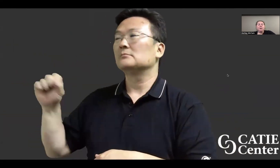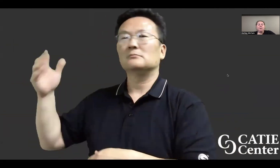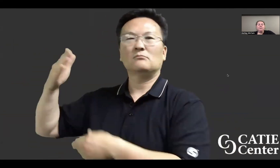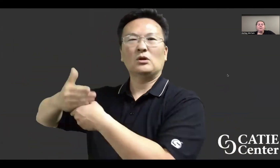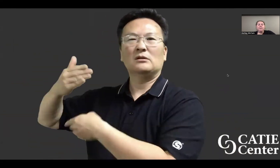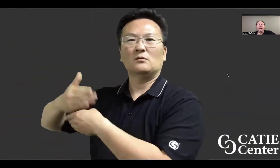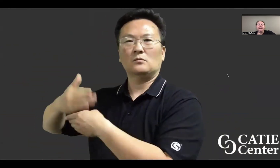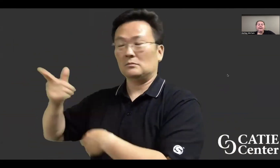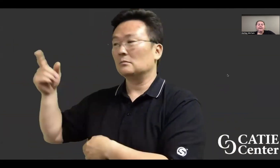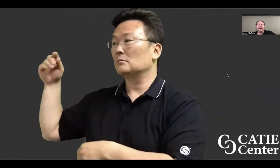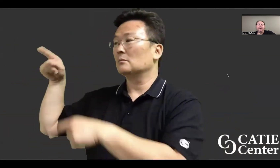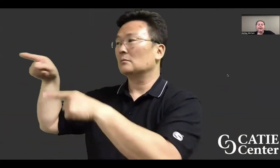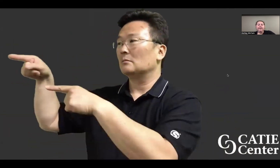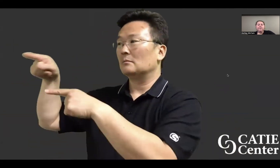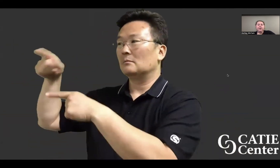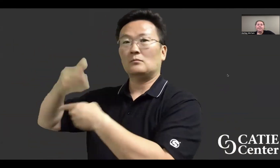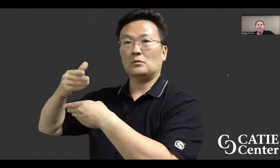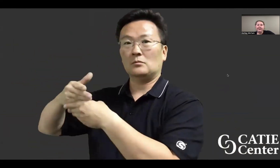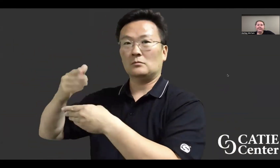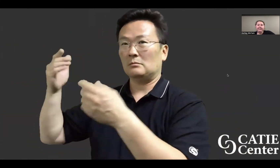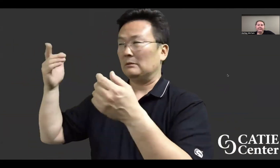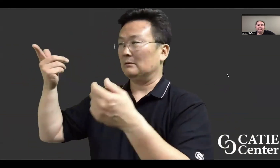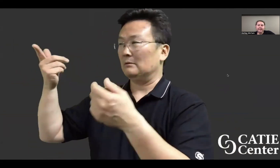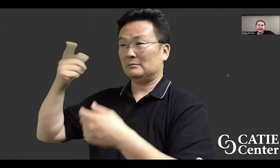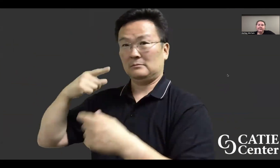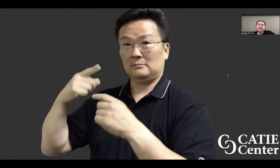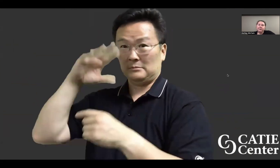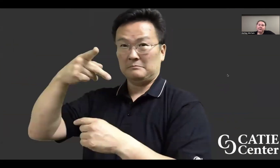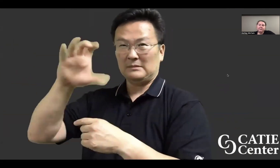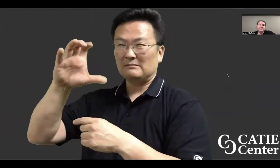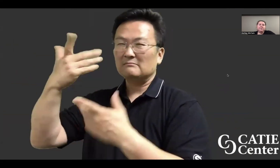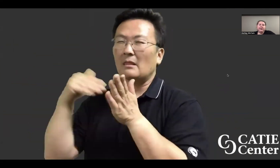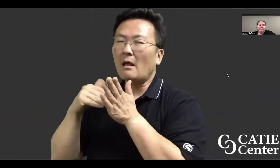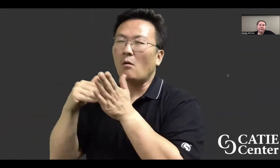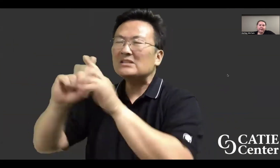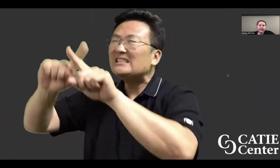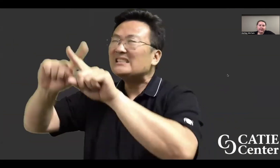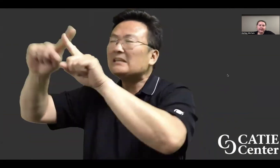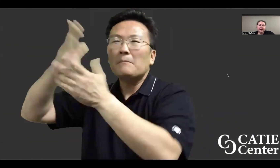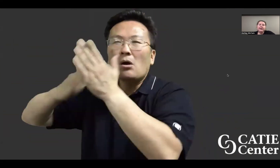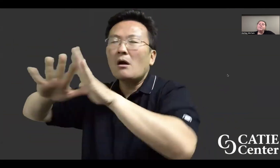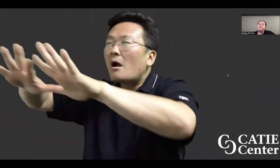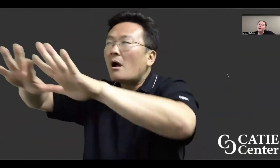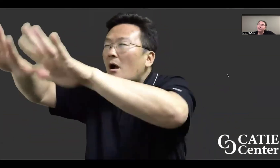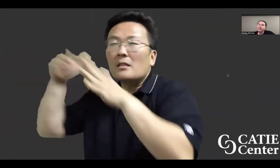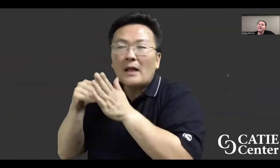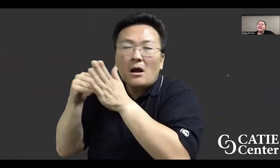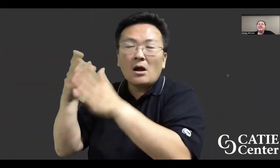So for PC, the OS or operating system typically would be Windows. However, there